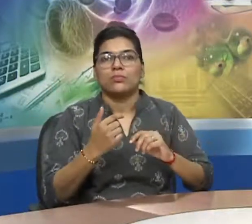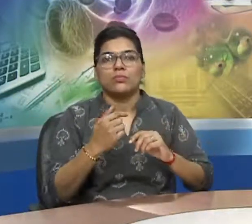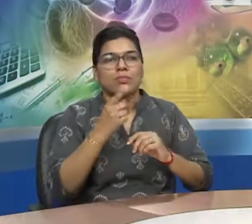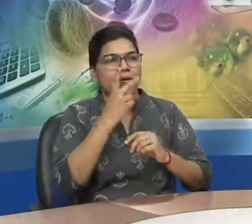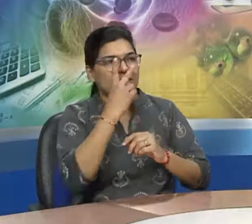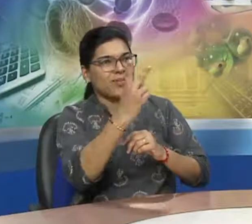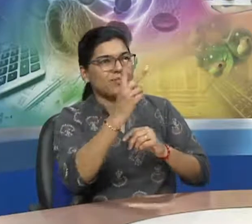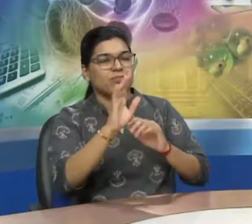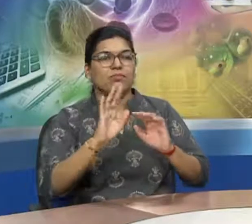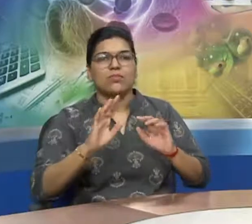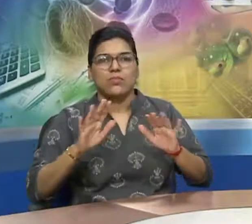Portrait.